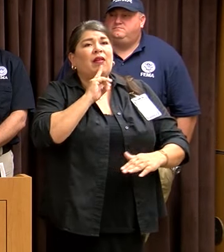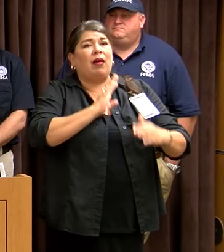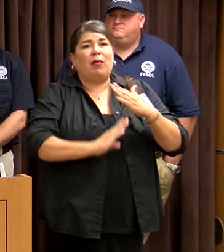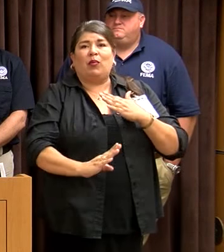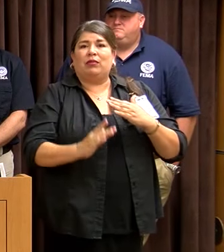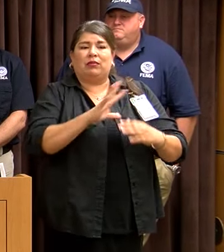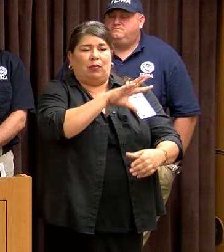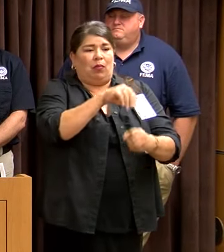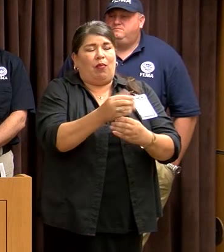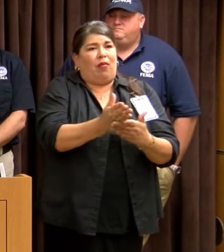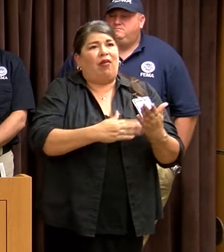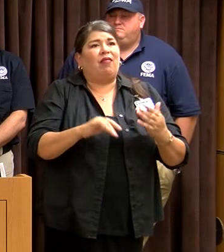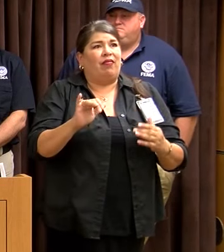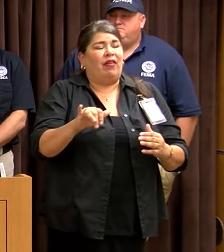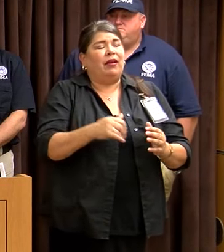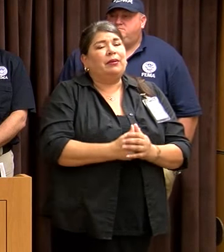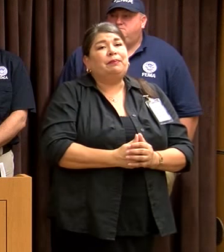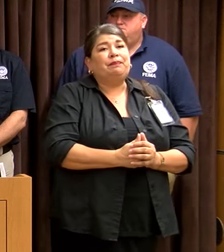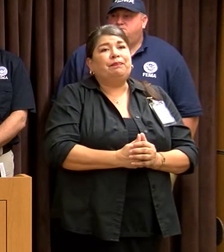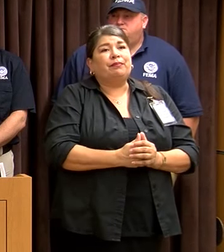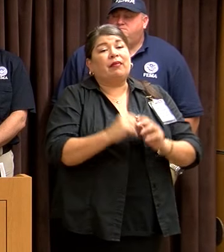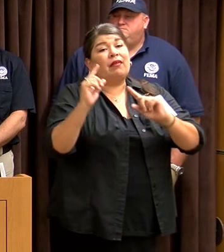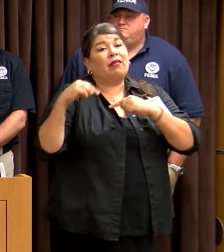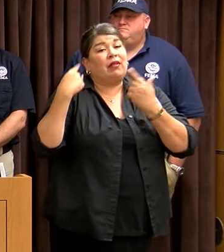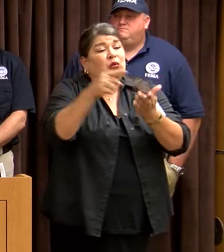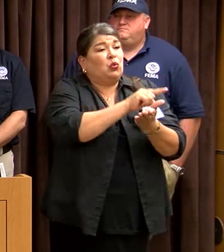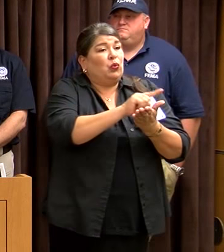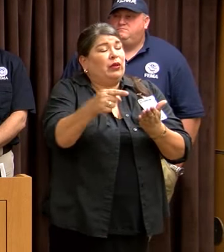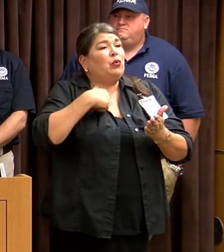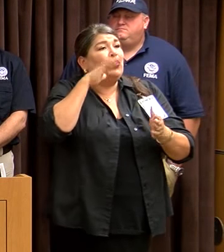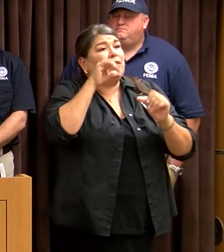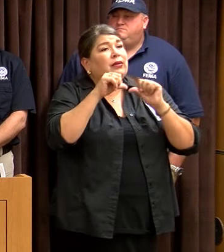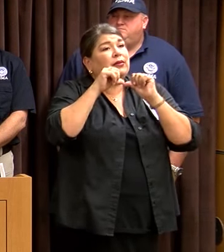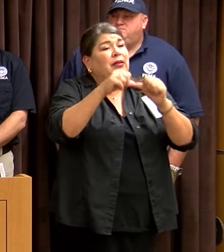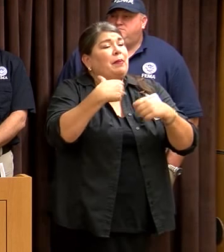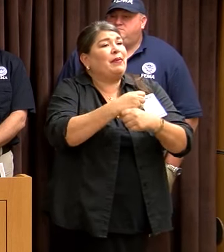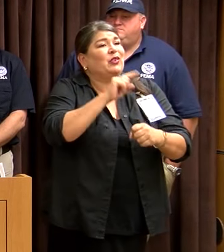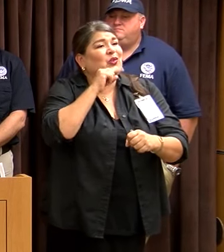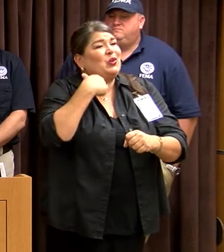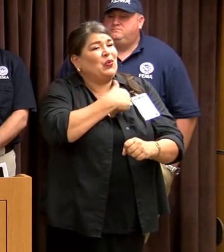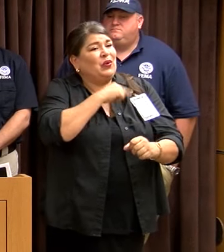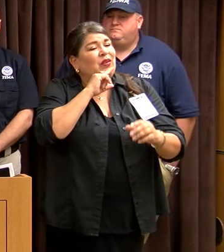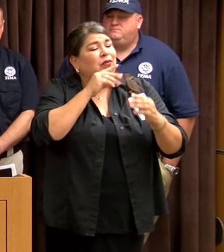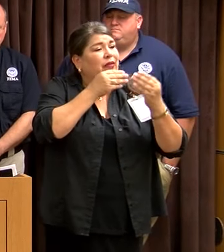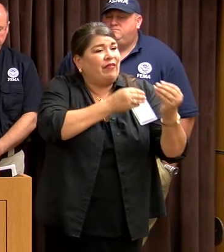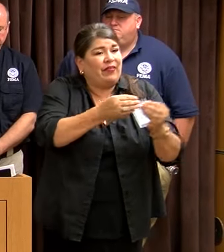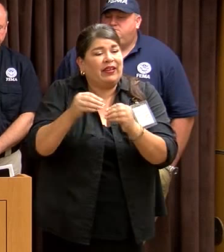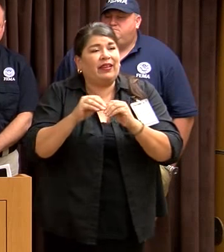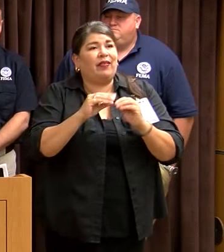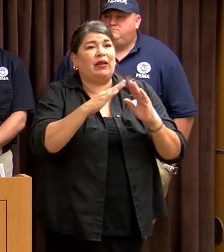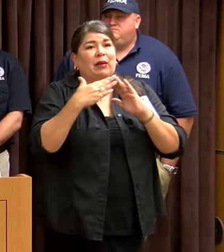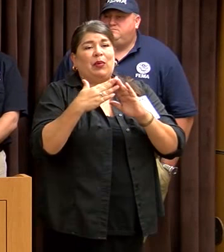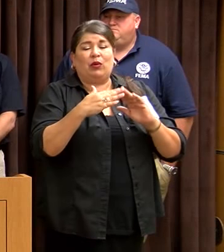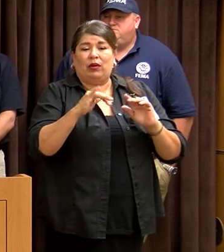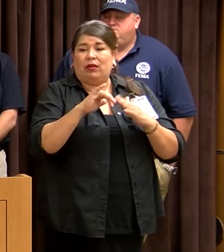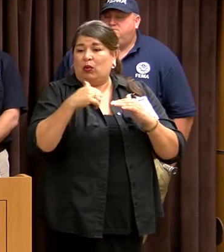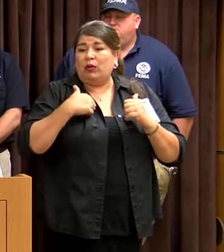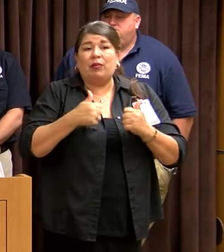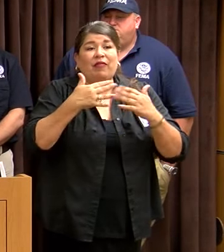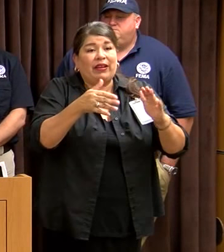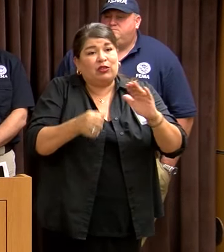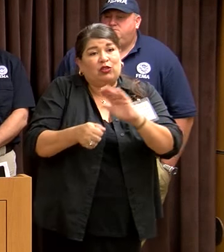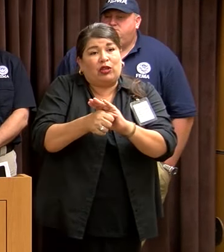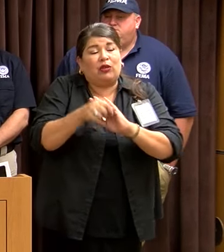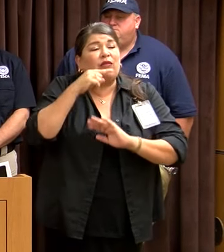Today and in the past week, we will continue to make sure that we are conducting feeding in the community, that we're providing shelter for those who